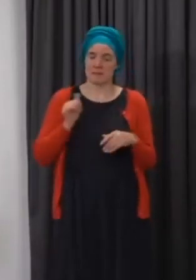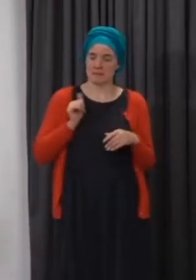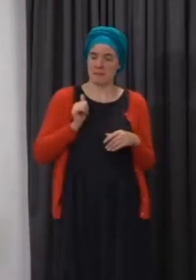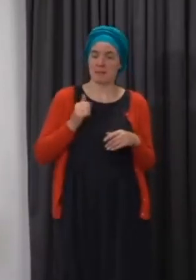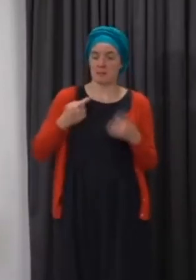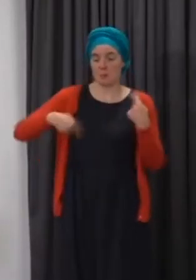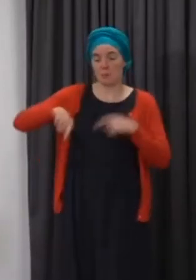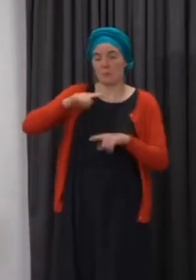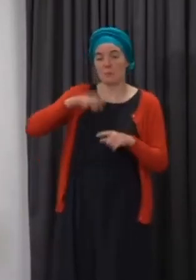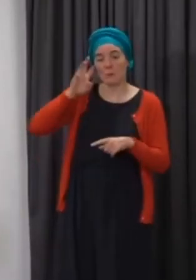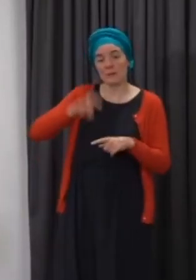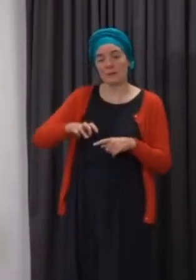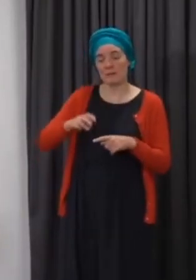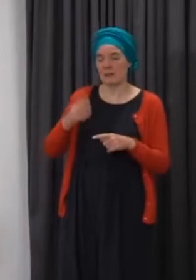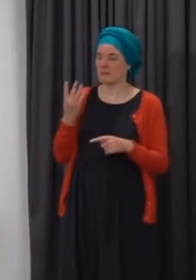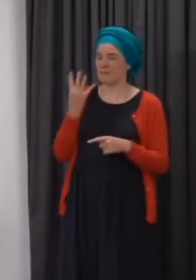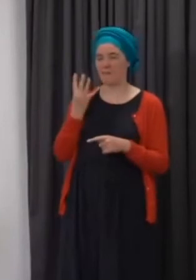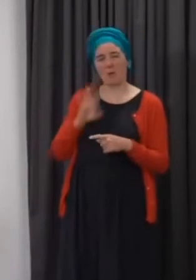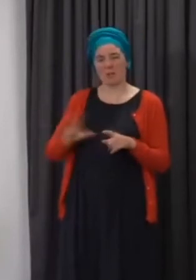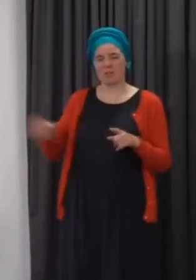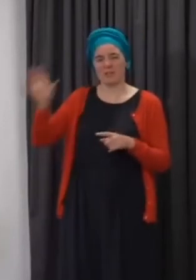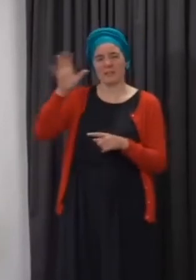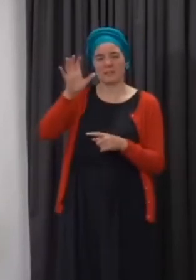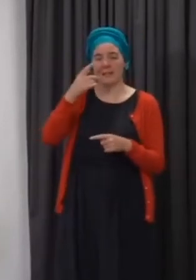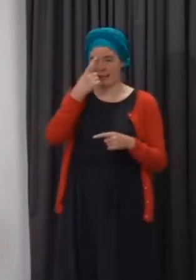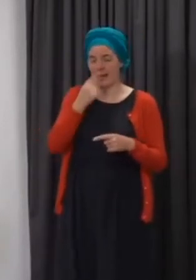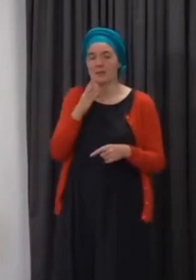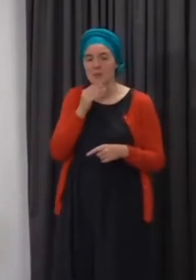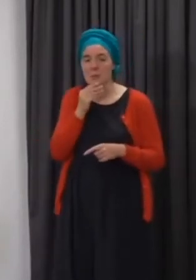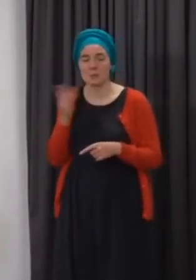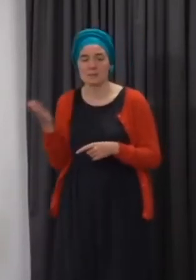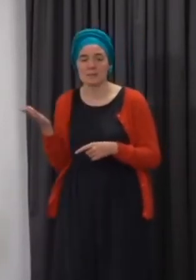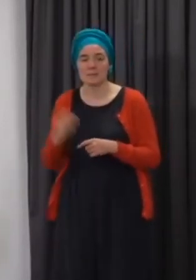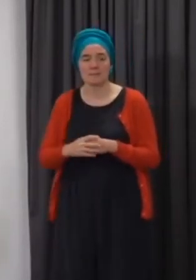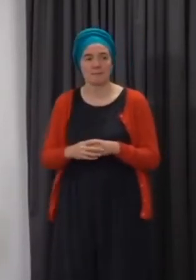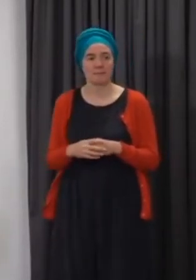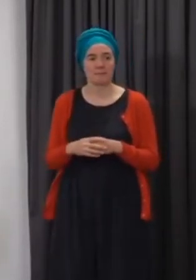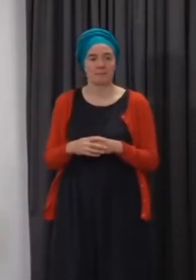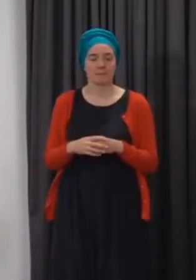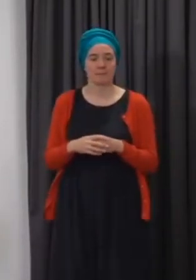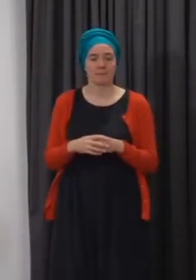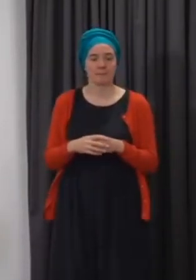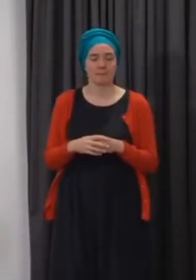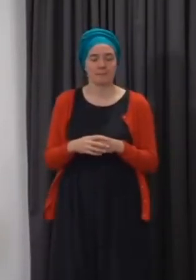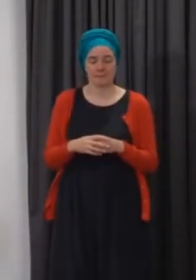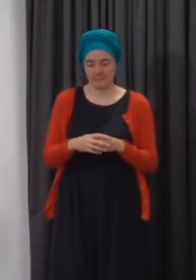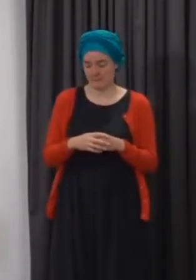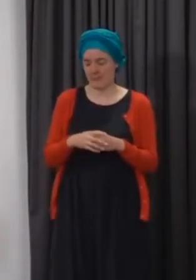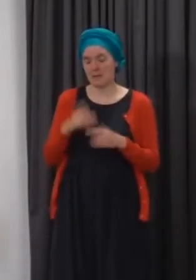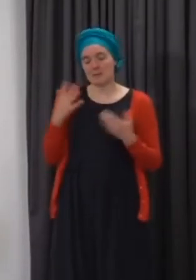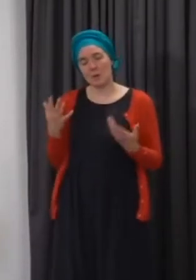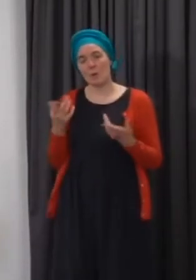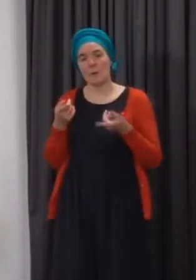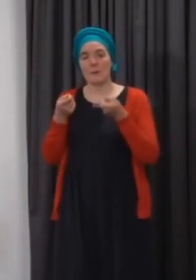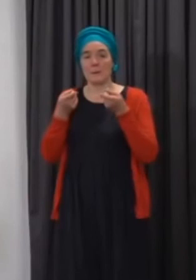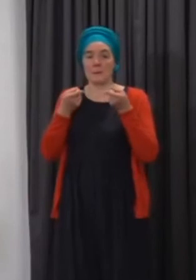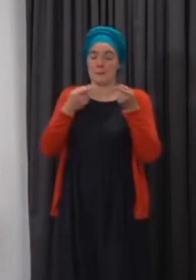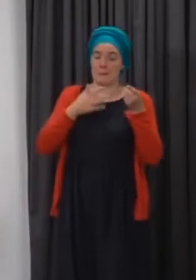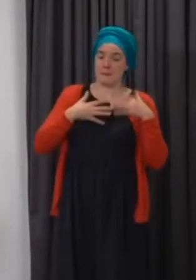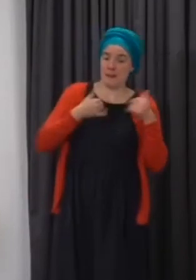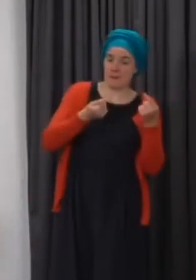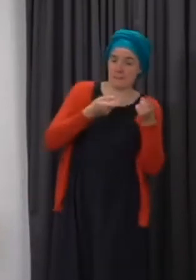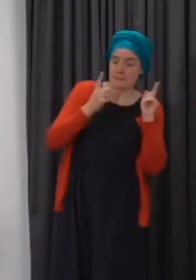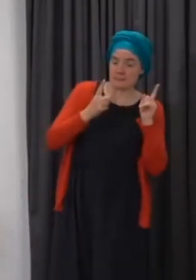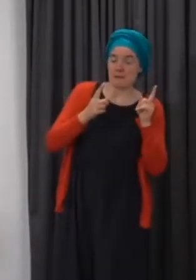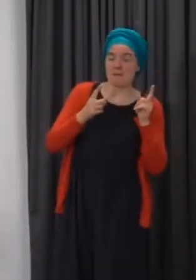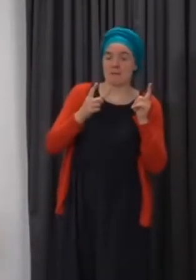take advantage of a 4 nations approach in this area. And I know even over recent days, the Minister and officials have actually been in touch